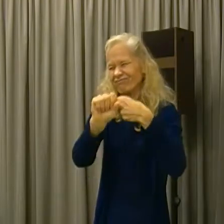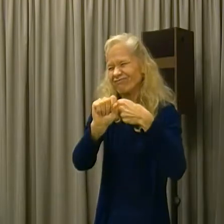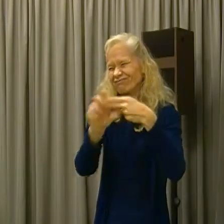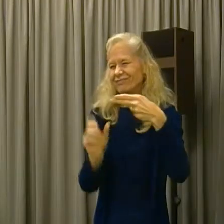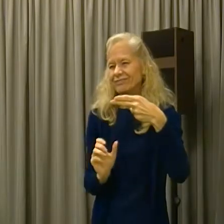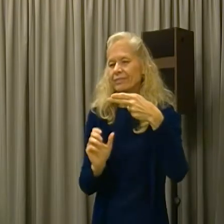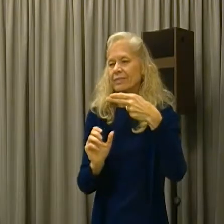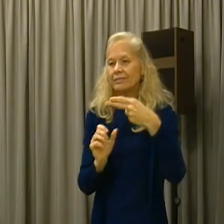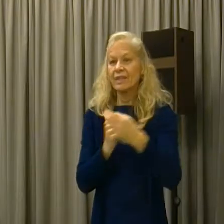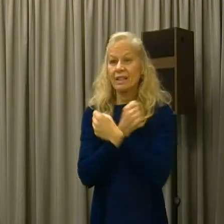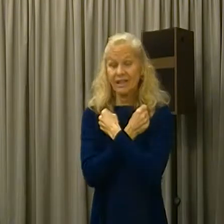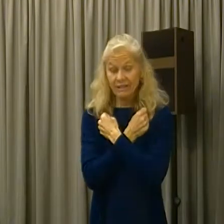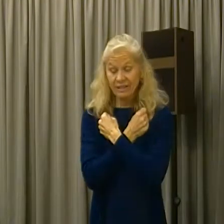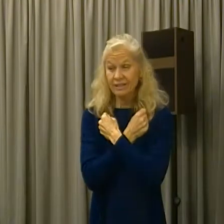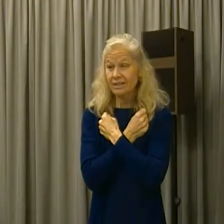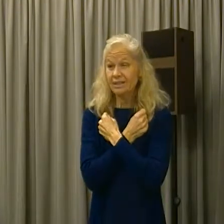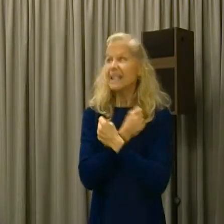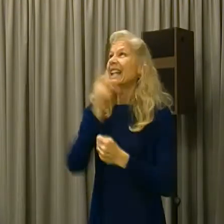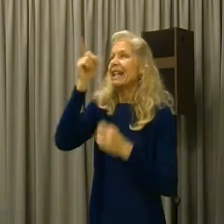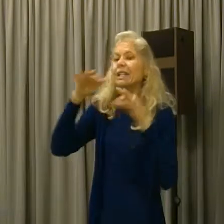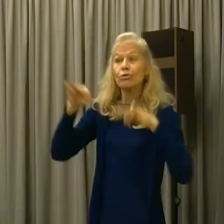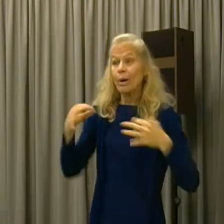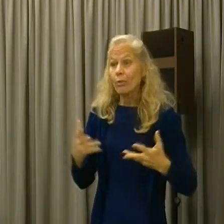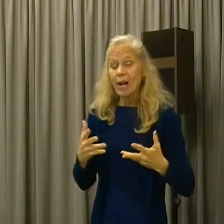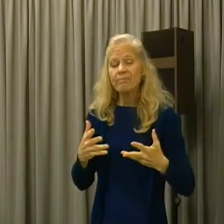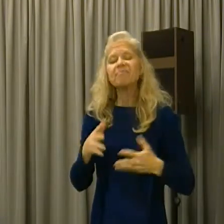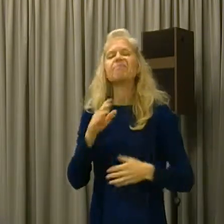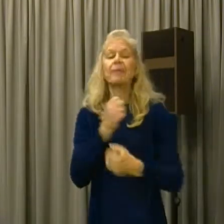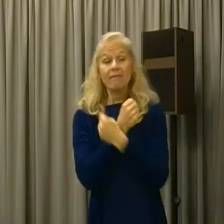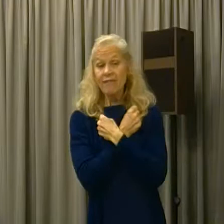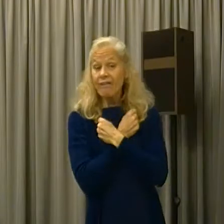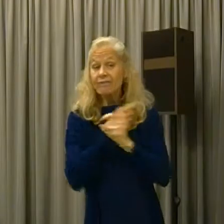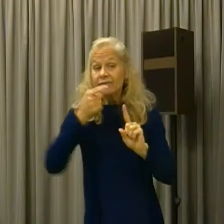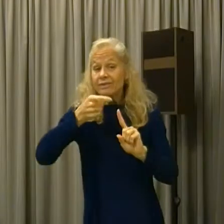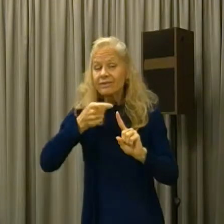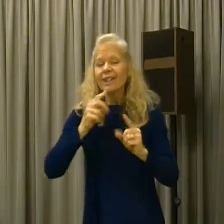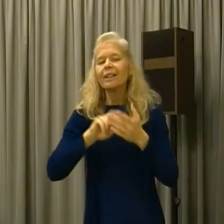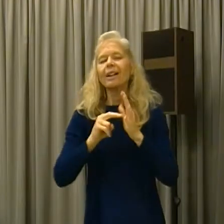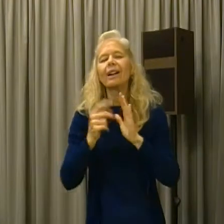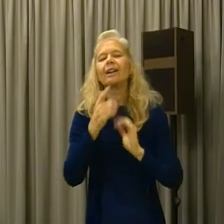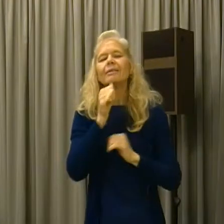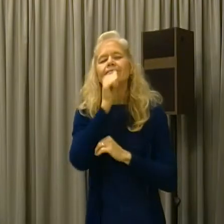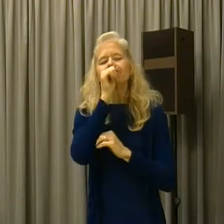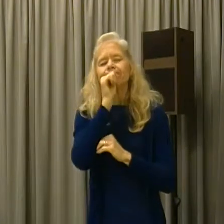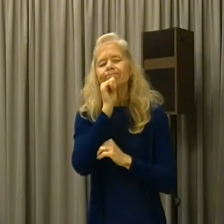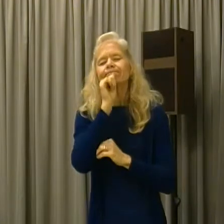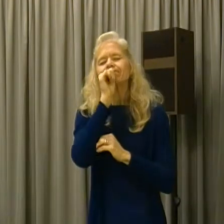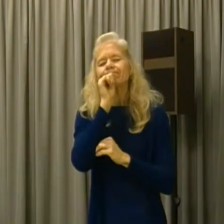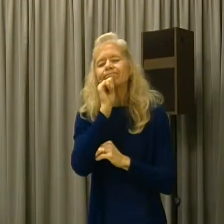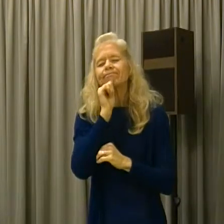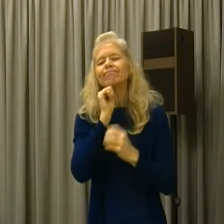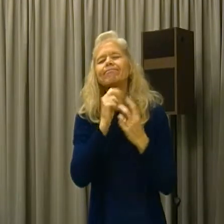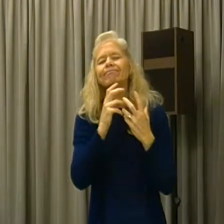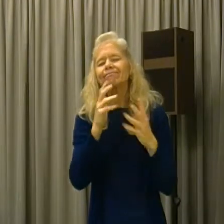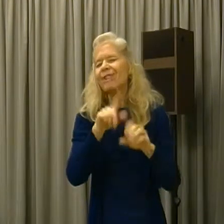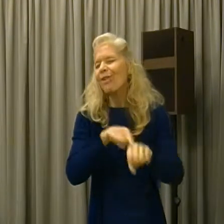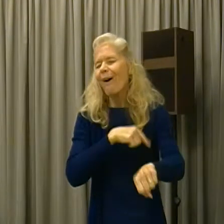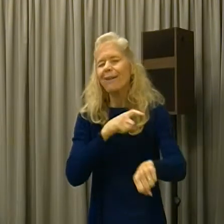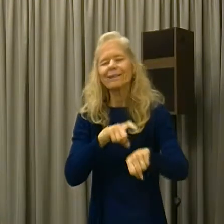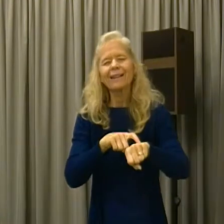it? It's kind. This is God-defining love. It's kind.